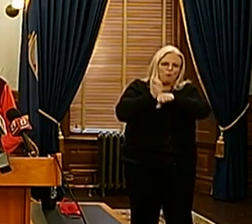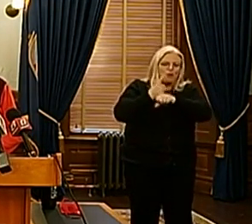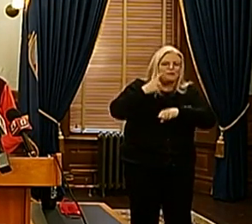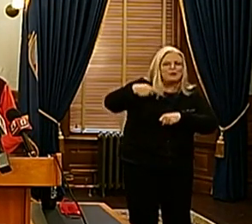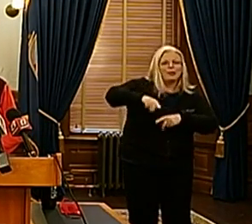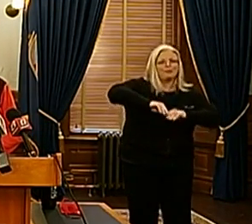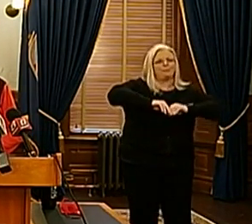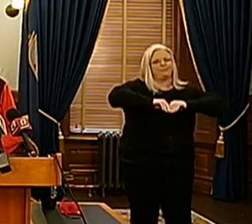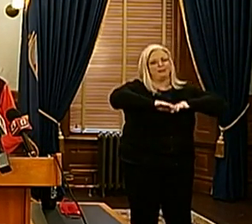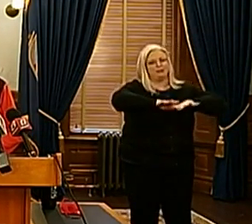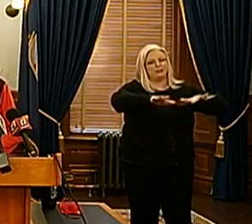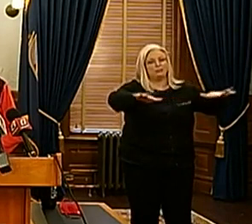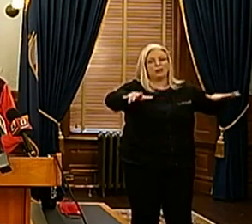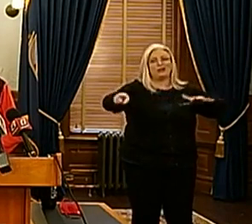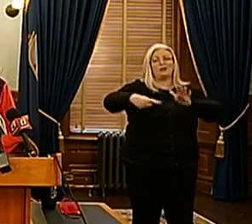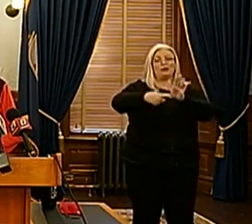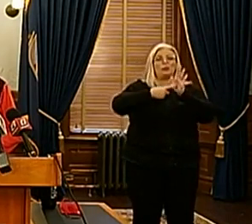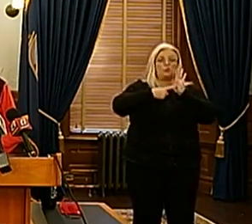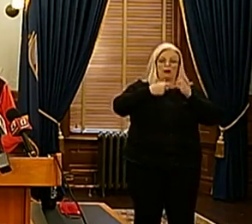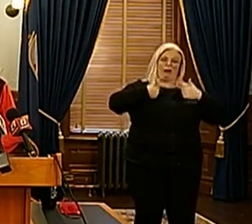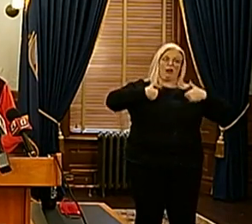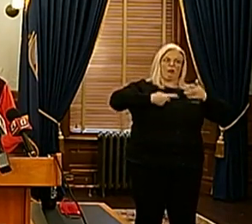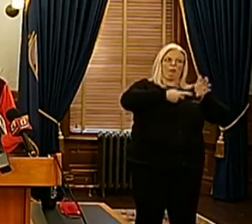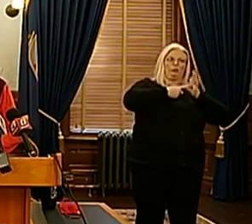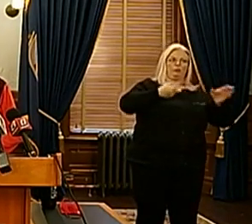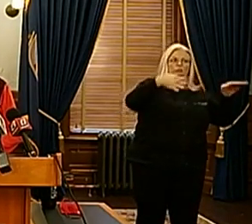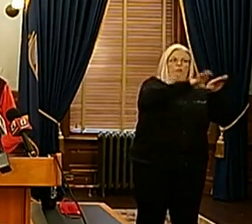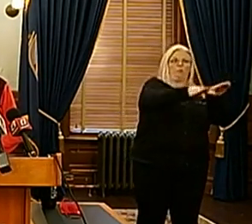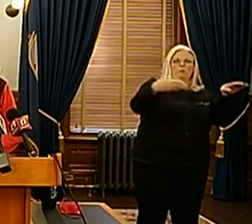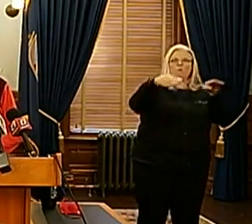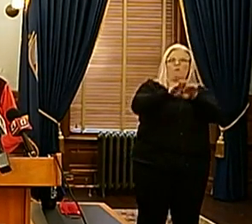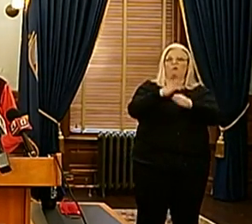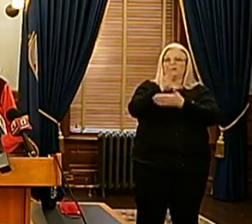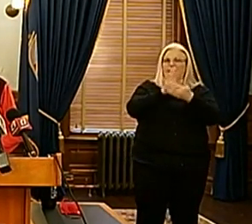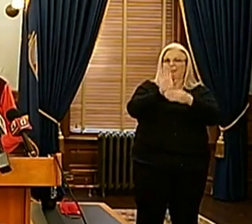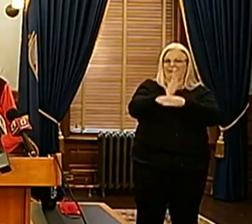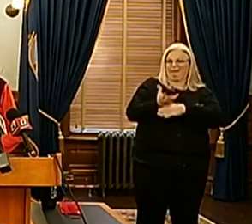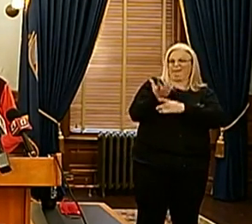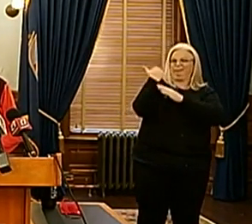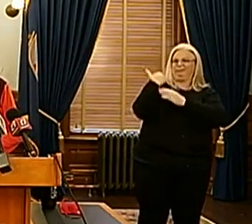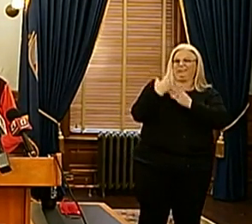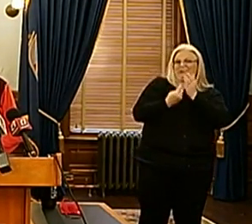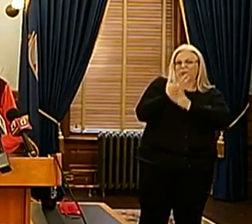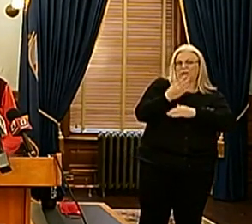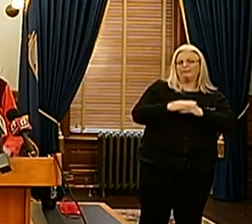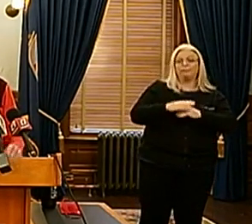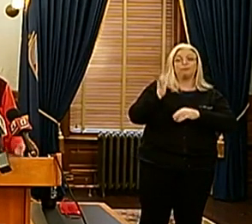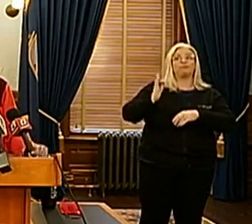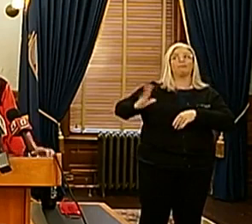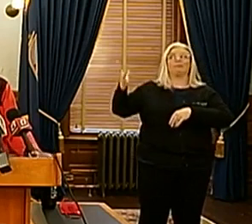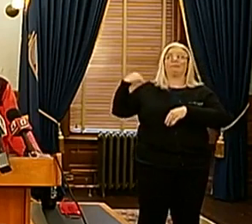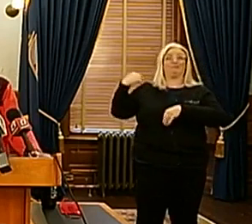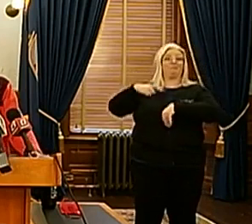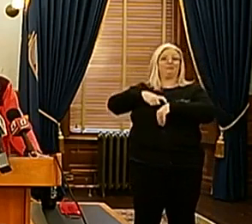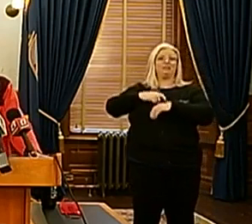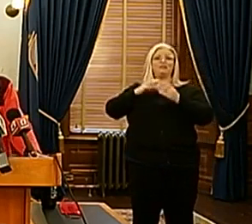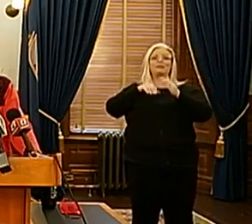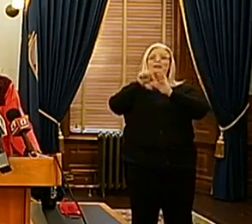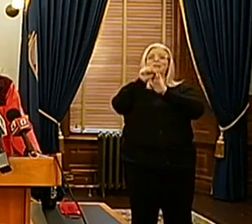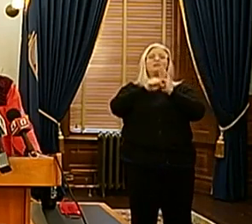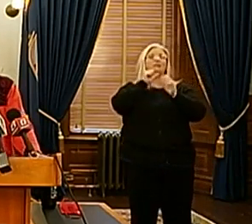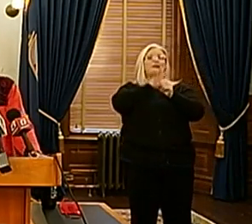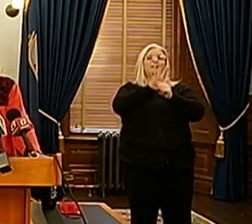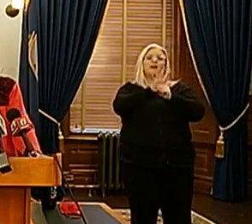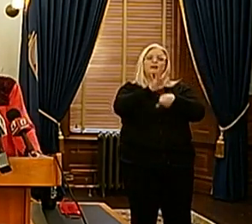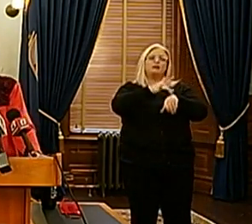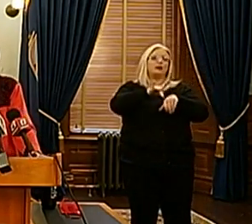and I was required to close down certain businesses last spring. At that time, our state did not have access to sufficient